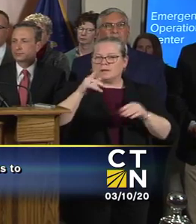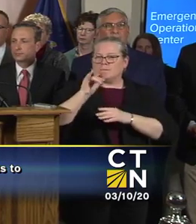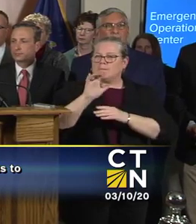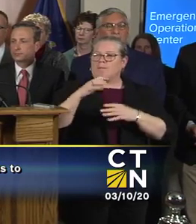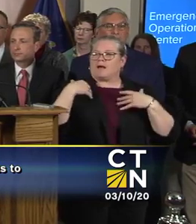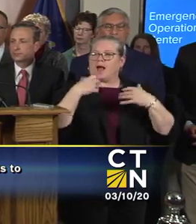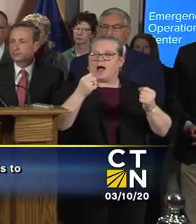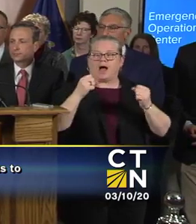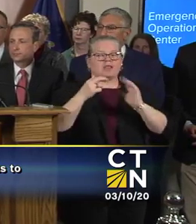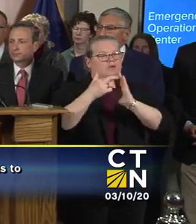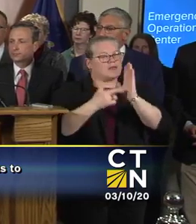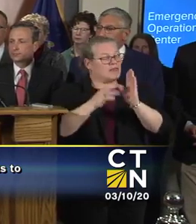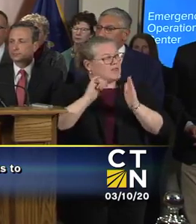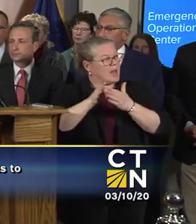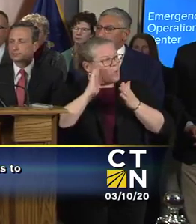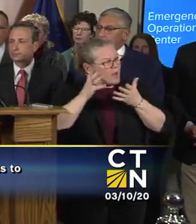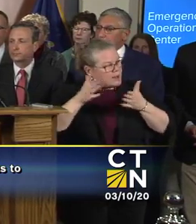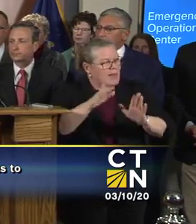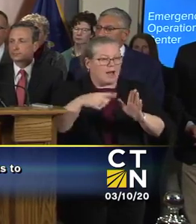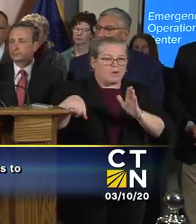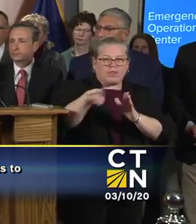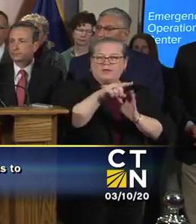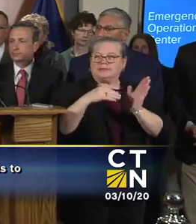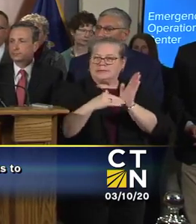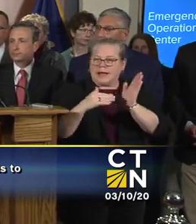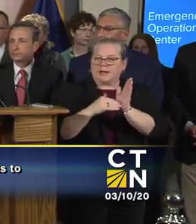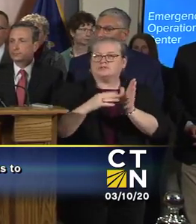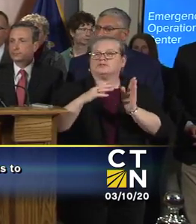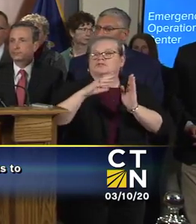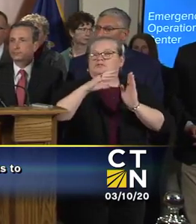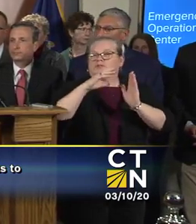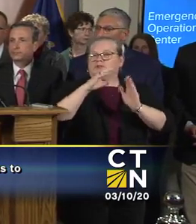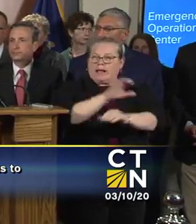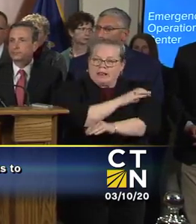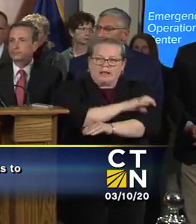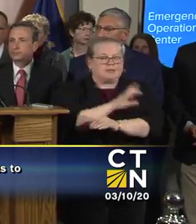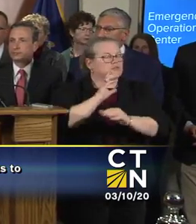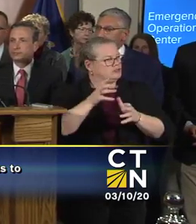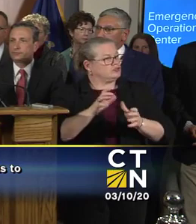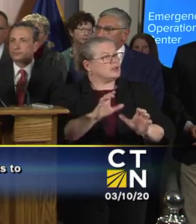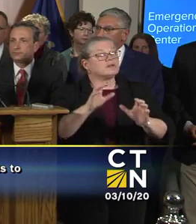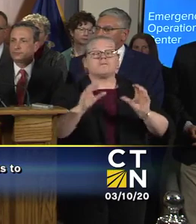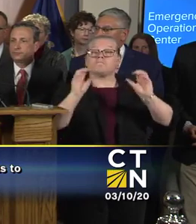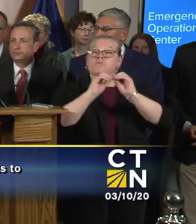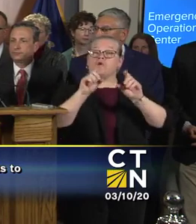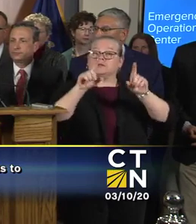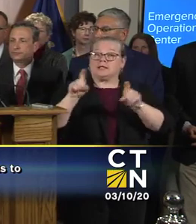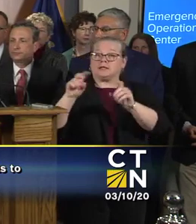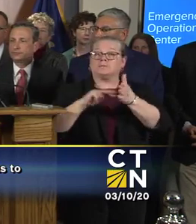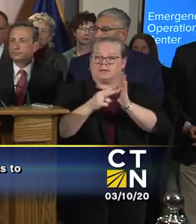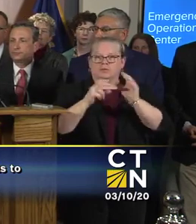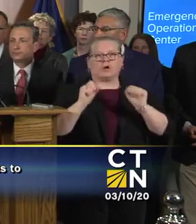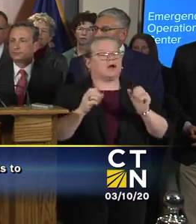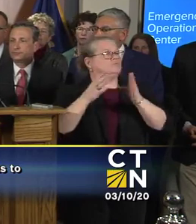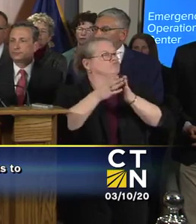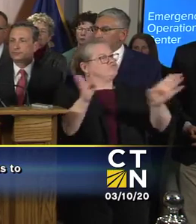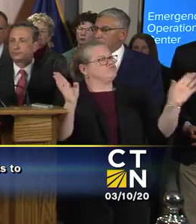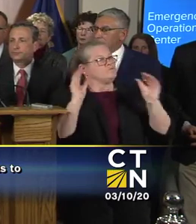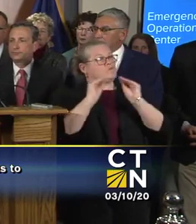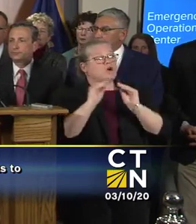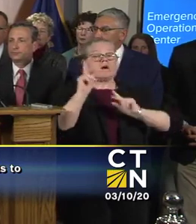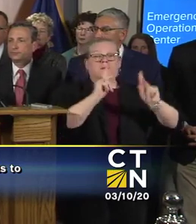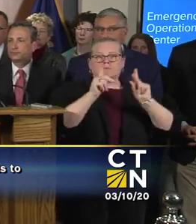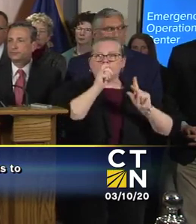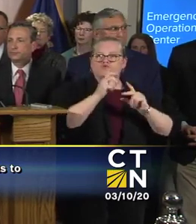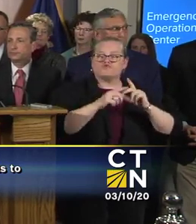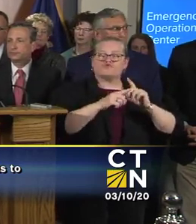that chance. What the testing does for us is it means that we can be broader based in what we do. Right now we test those who are most at risk.